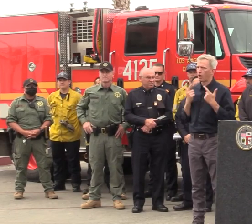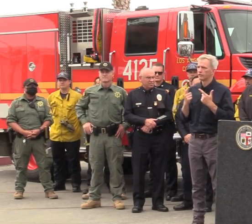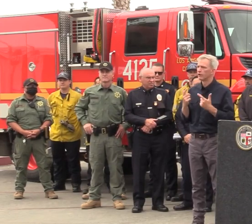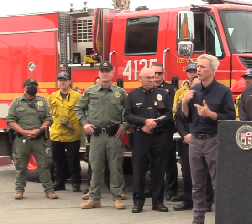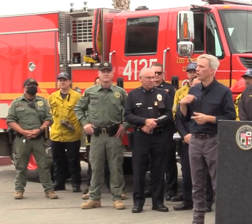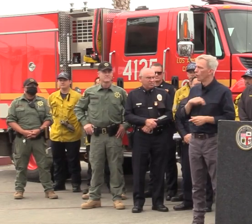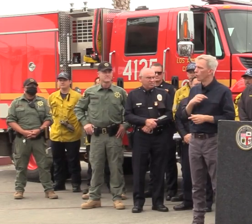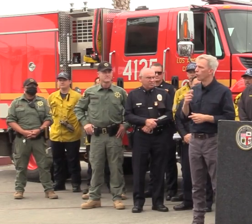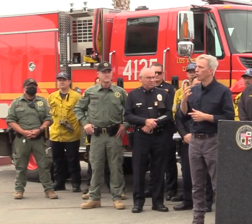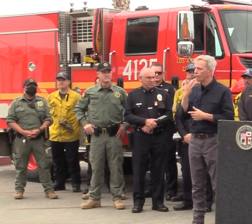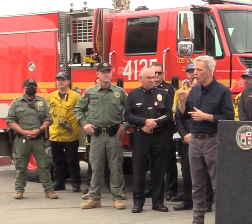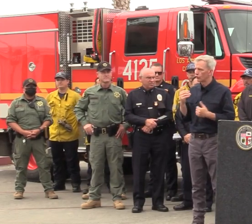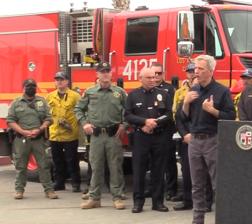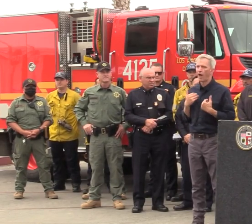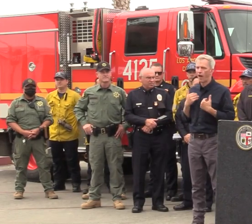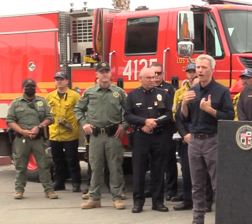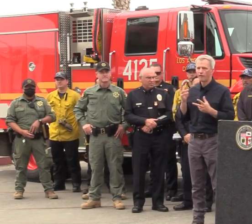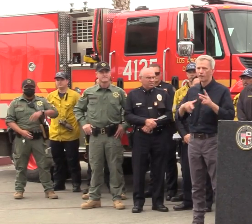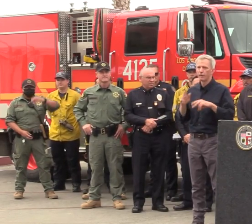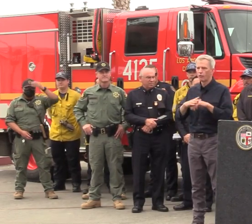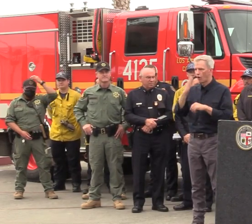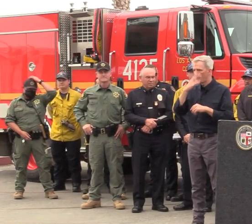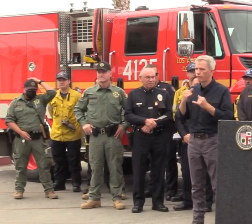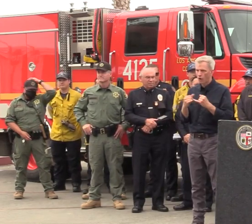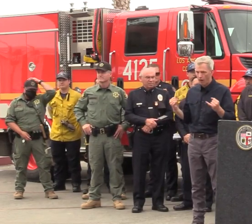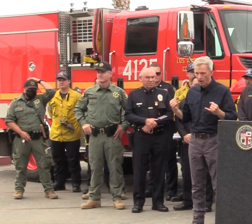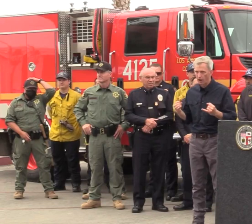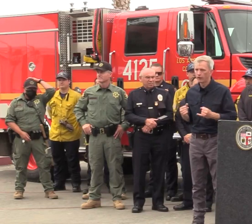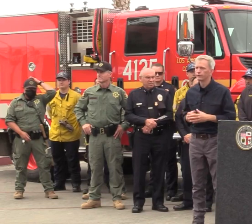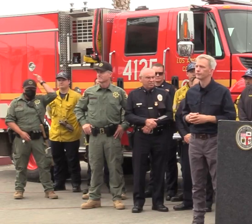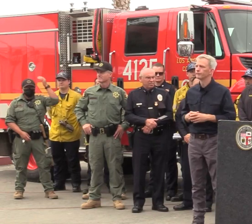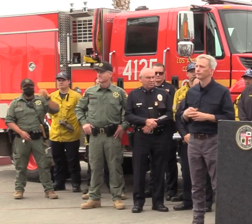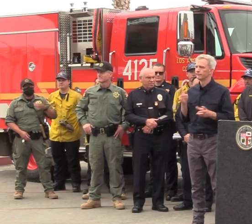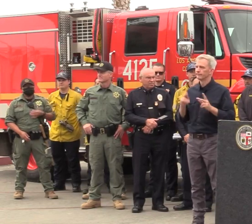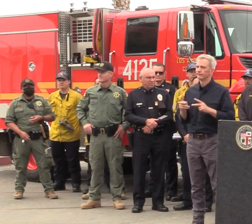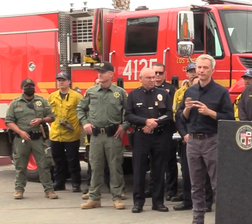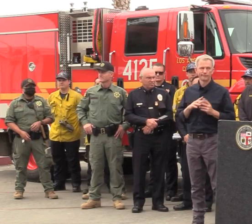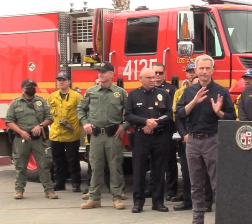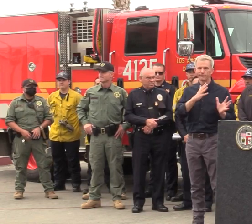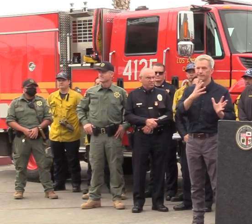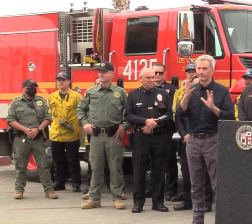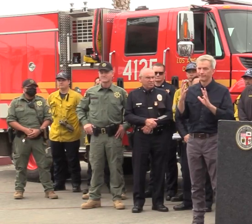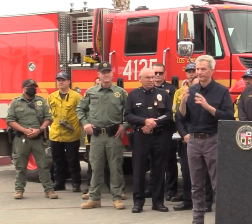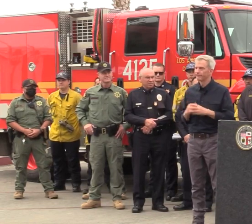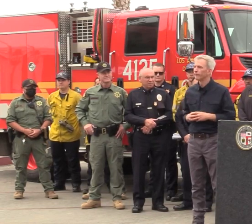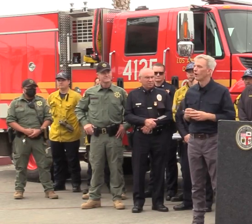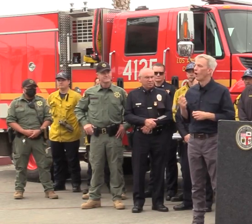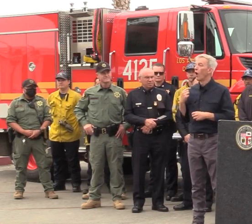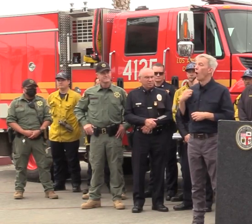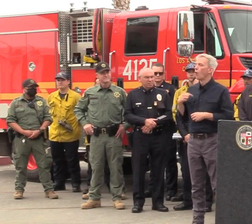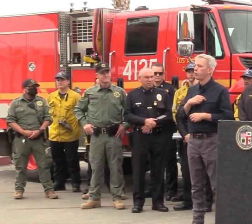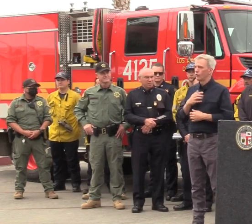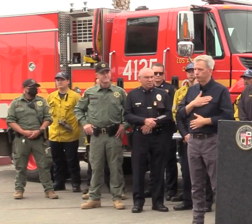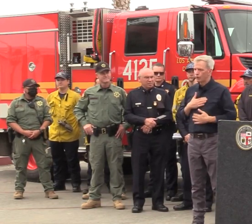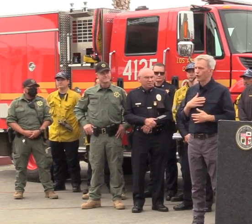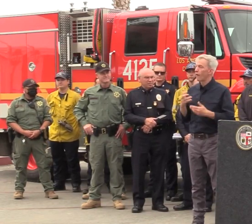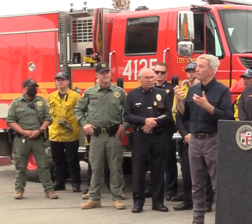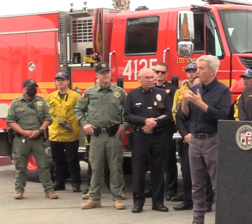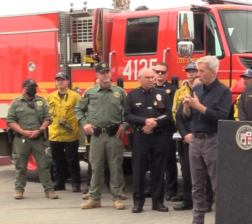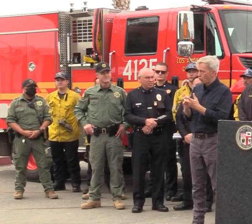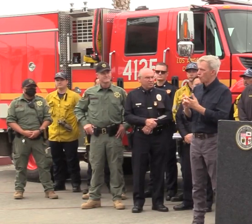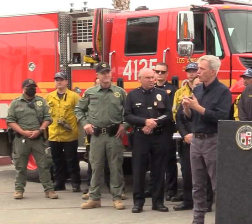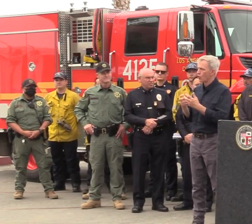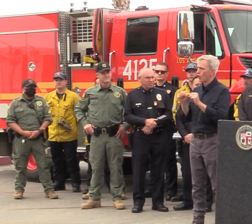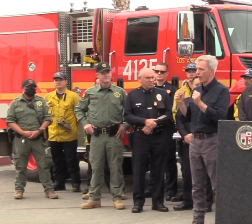those heroes on the front line. Thank you. And we appreciate the partner agencies as well. Give them